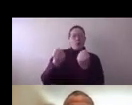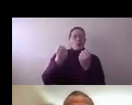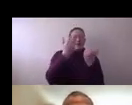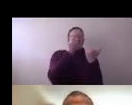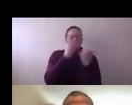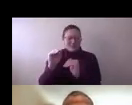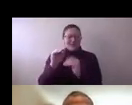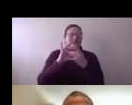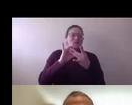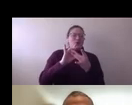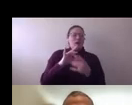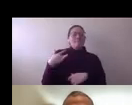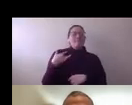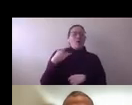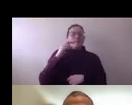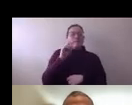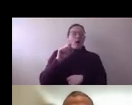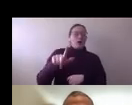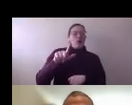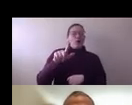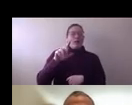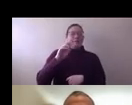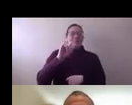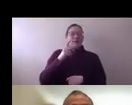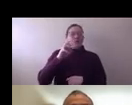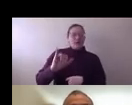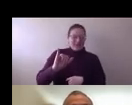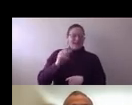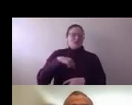on Chinese Americans and Asian Americans.